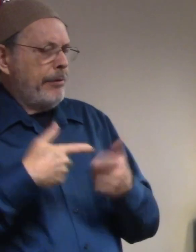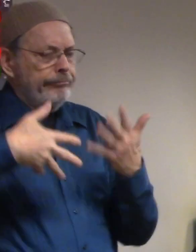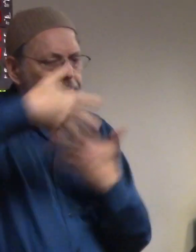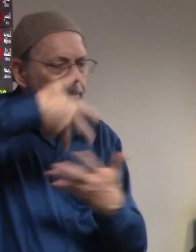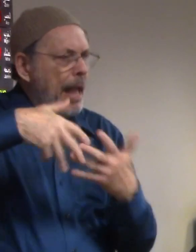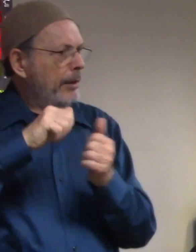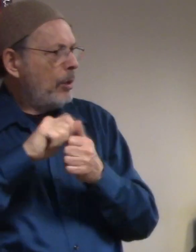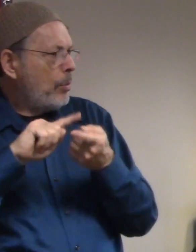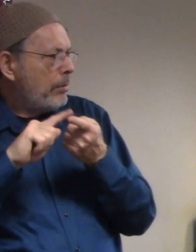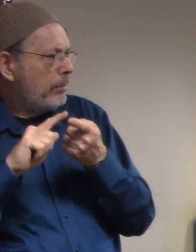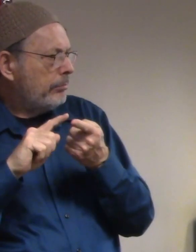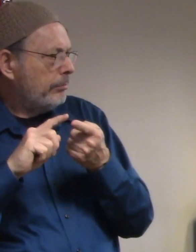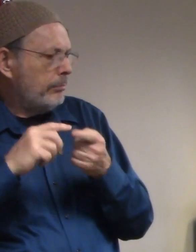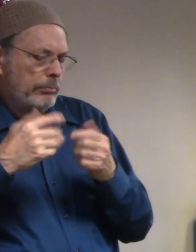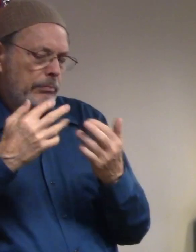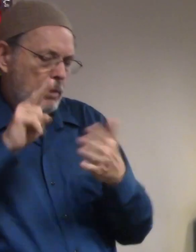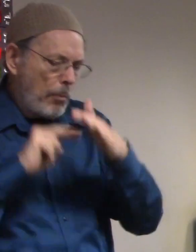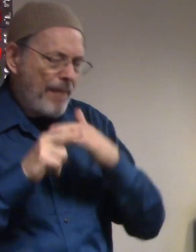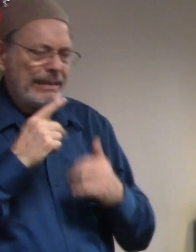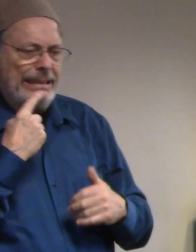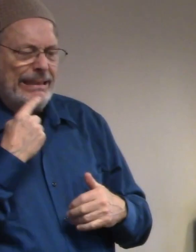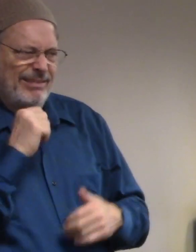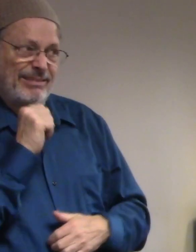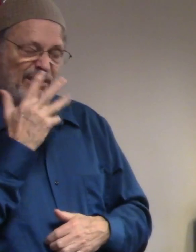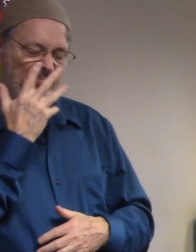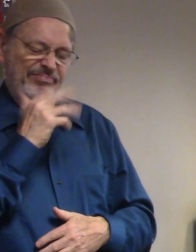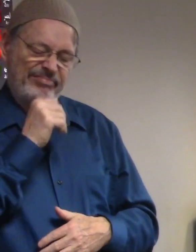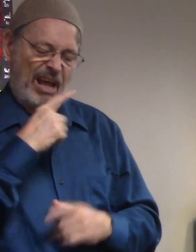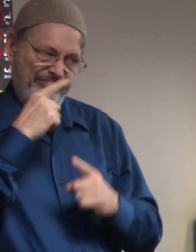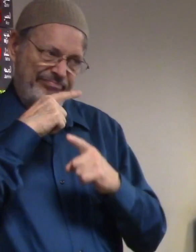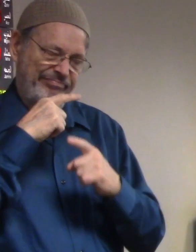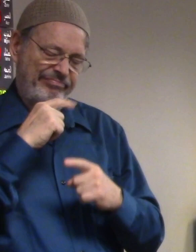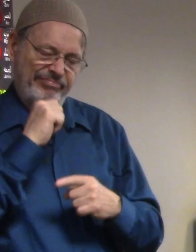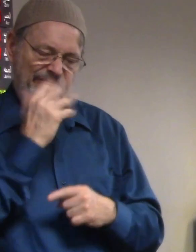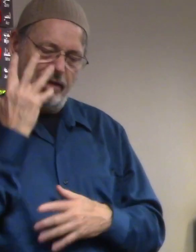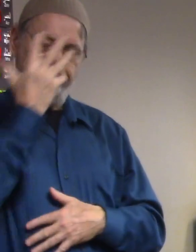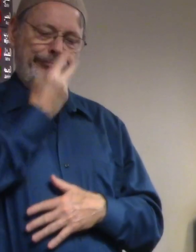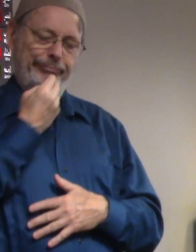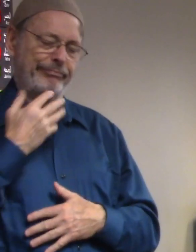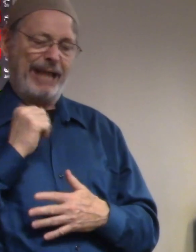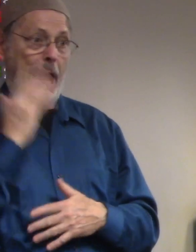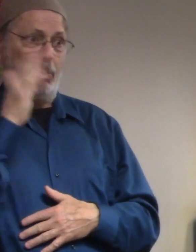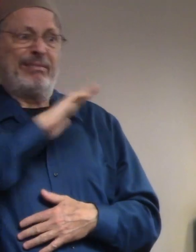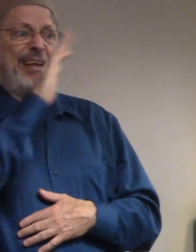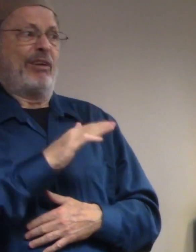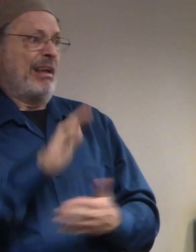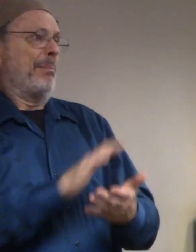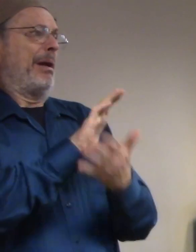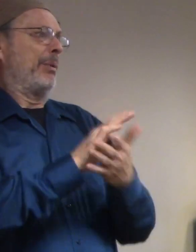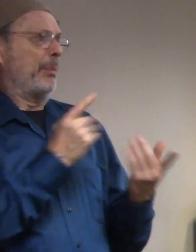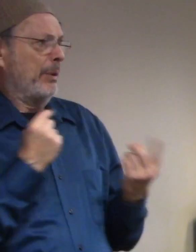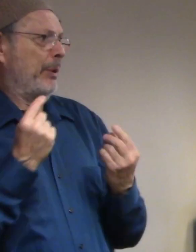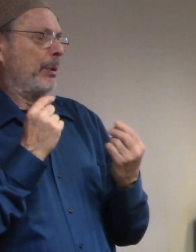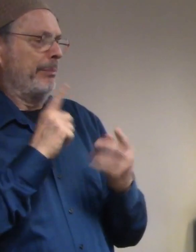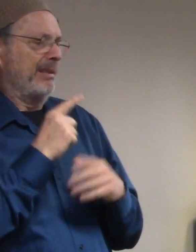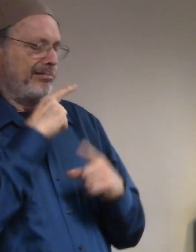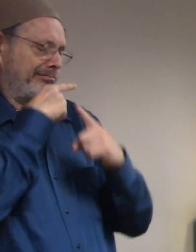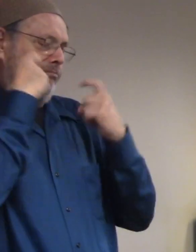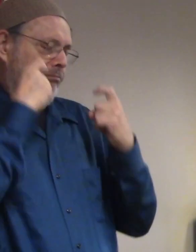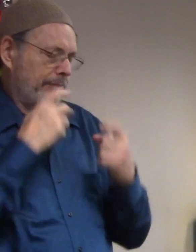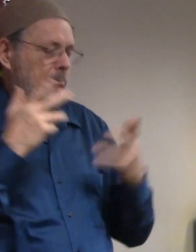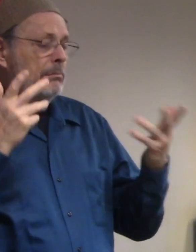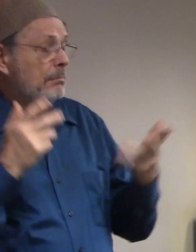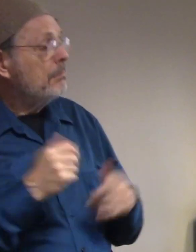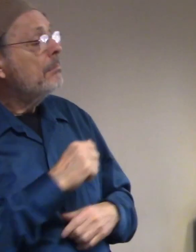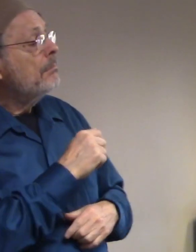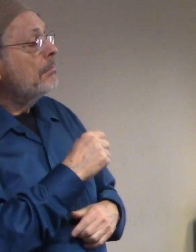He went to the Prophet sallallahu alaihi wasallam, Ya Rasulullah, I'm not that good looking. I'm never going to get married, Ya Rasulullah. What am I going to do? And he says, go to